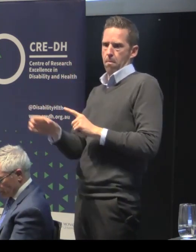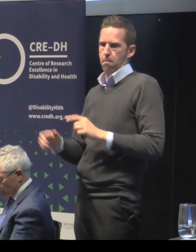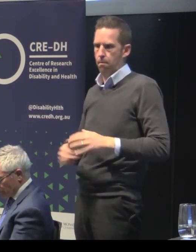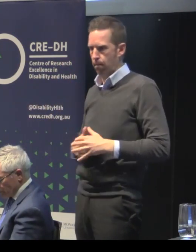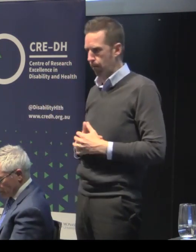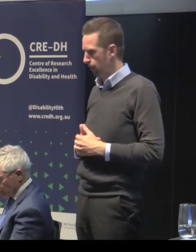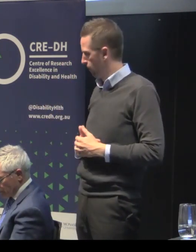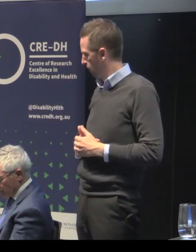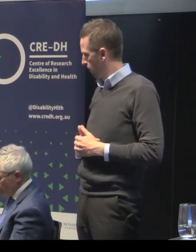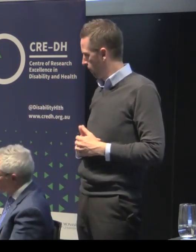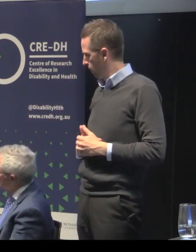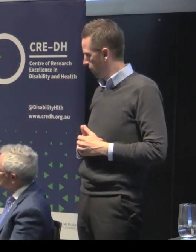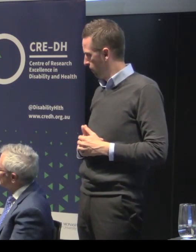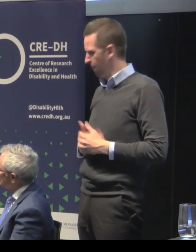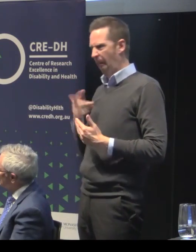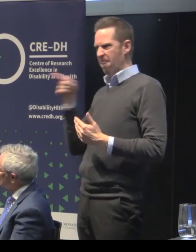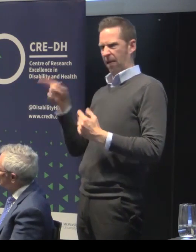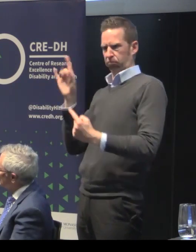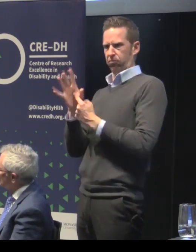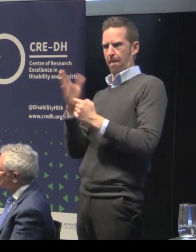of self-management.